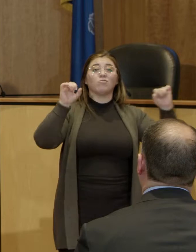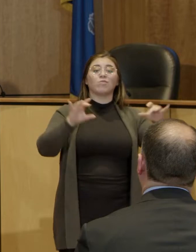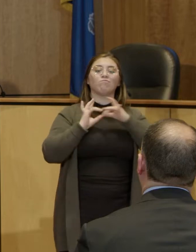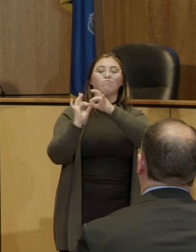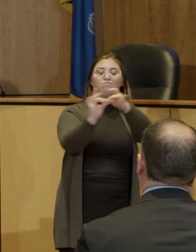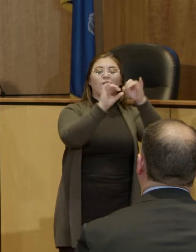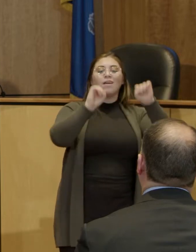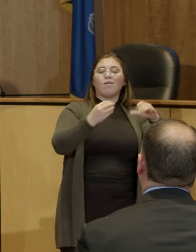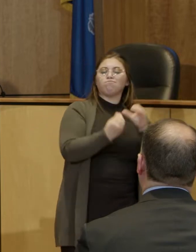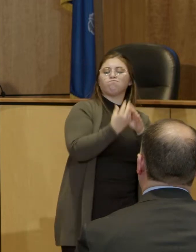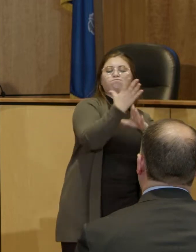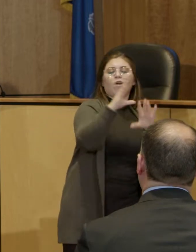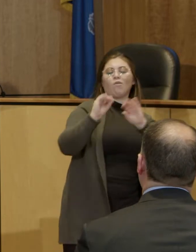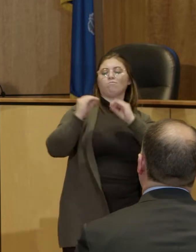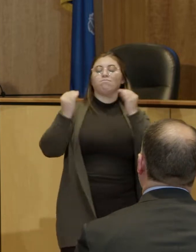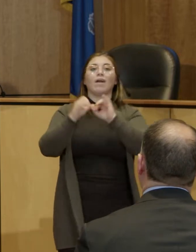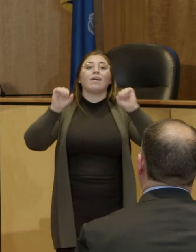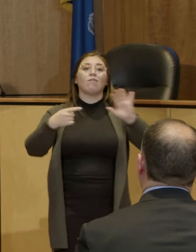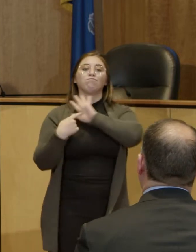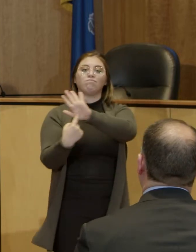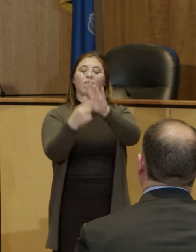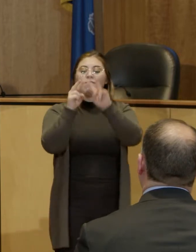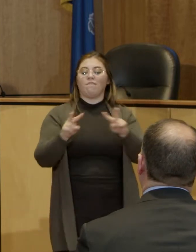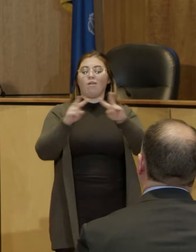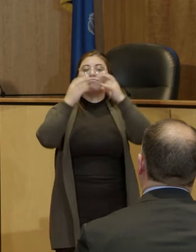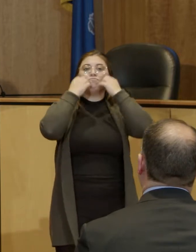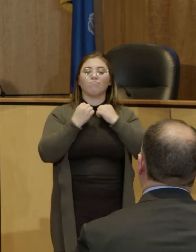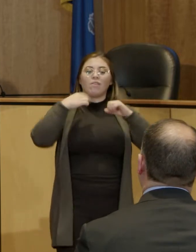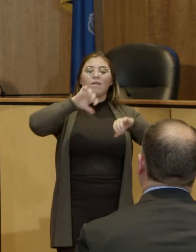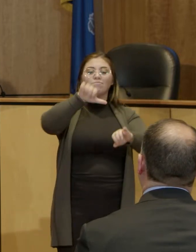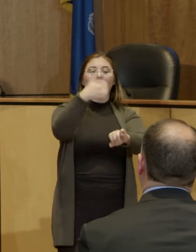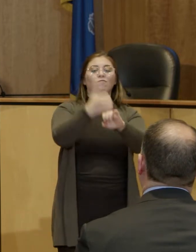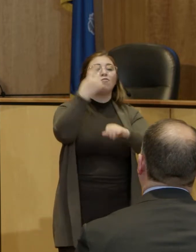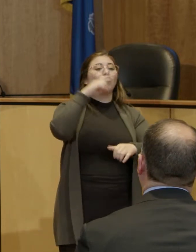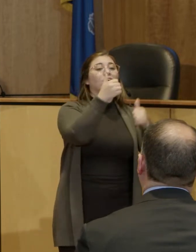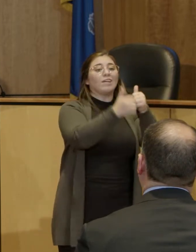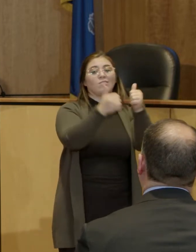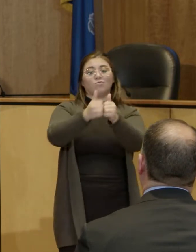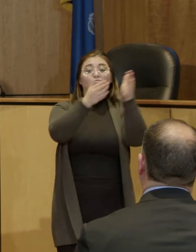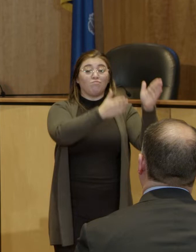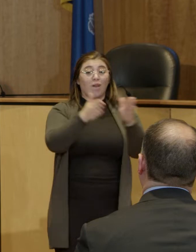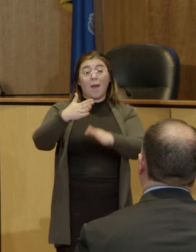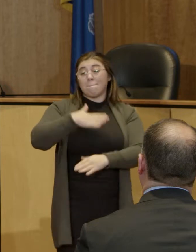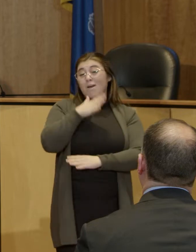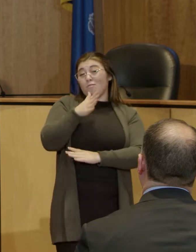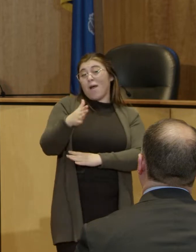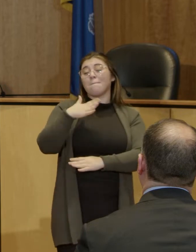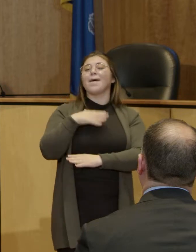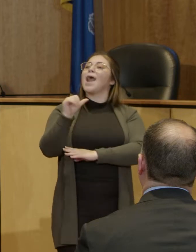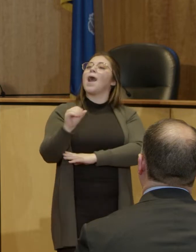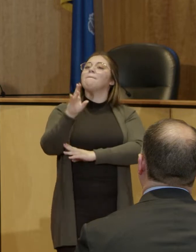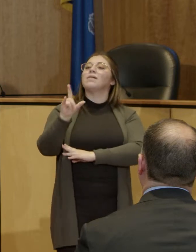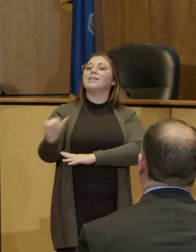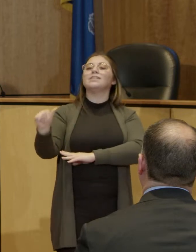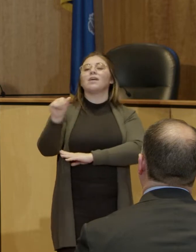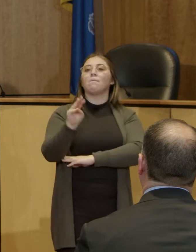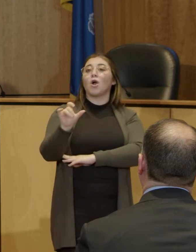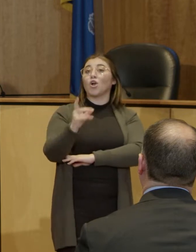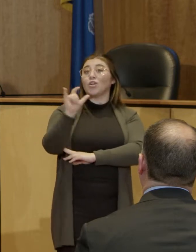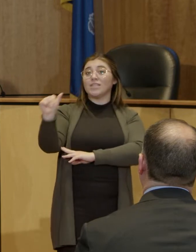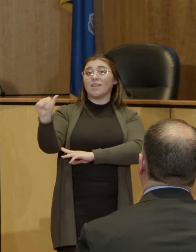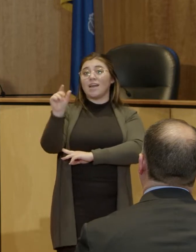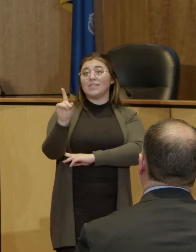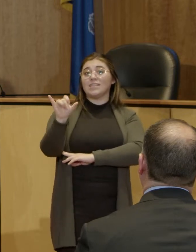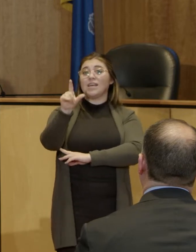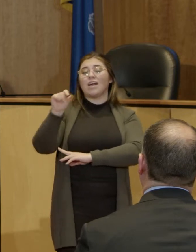flourish and organizations can demonstrate the value they place on each individual. My grandmother, my abuelita, Margarita Diaz,